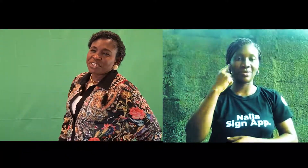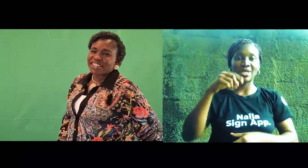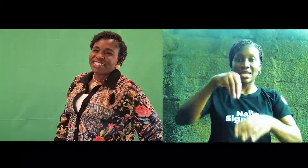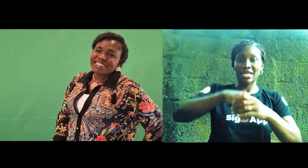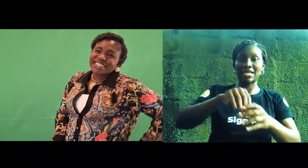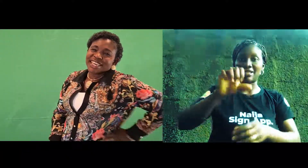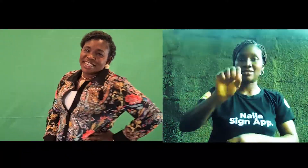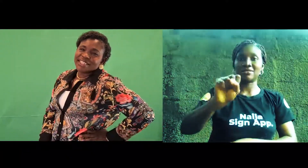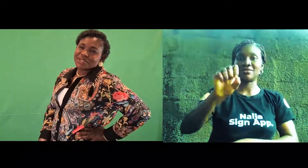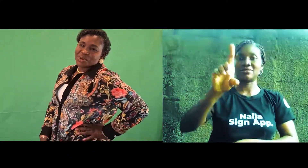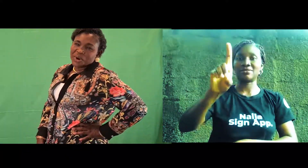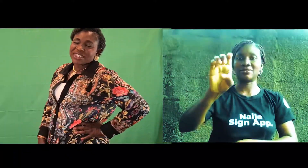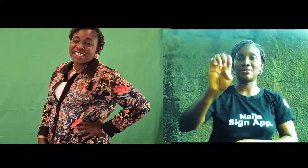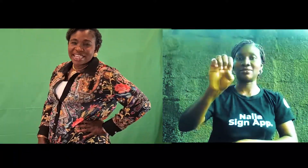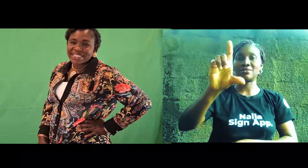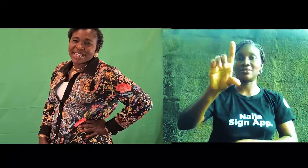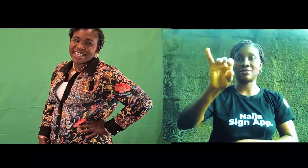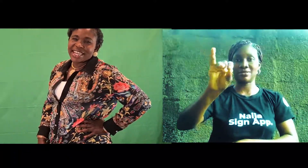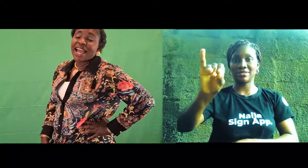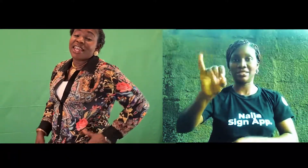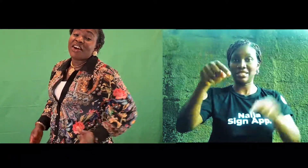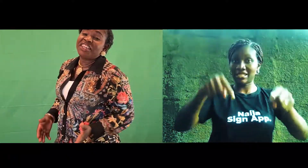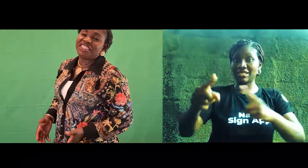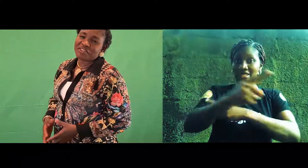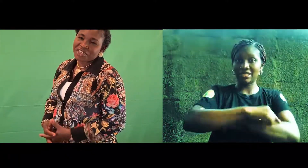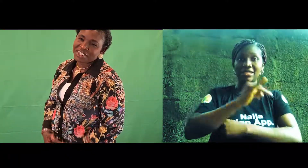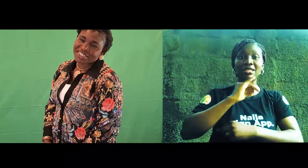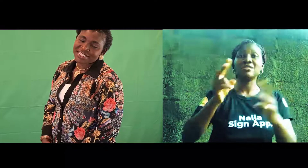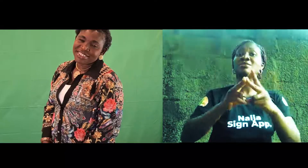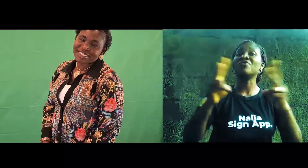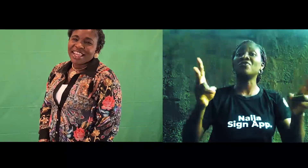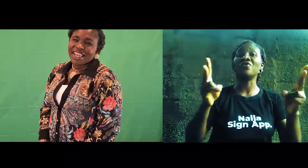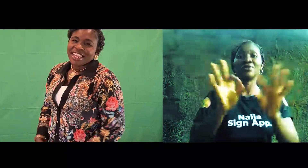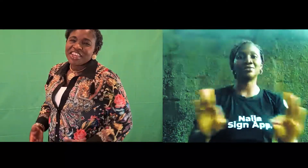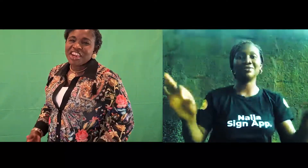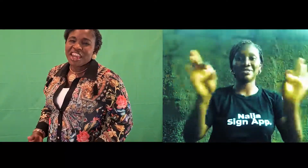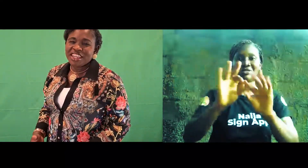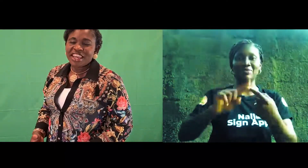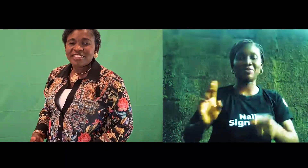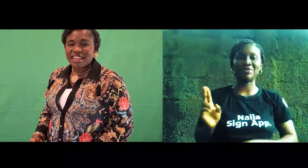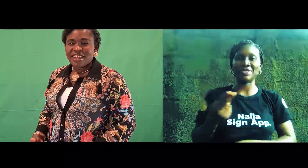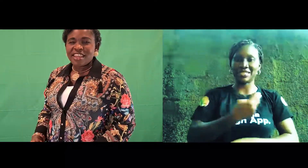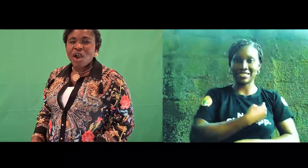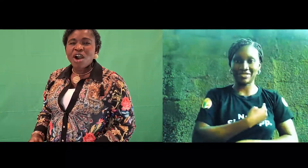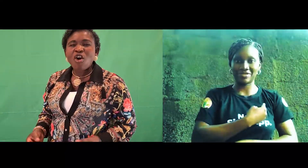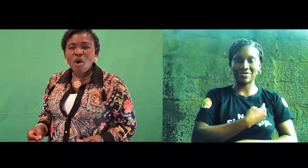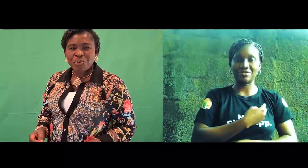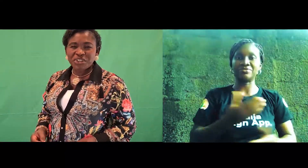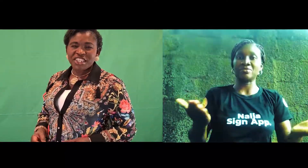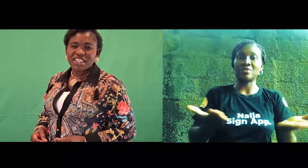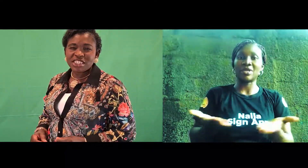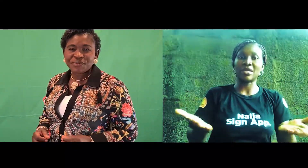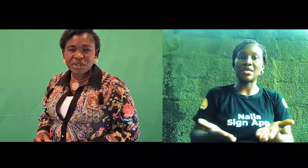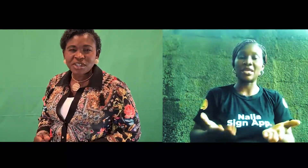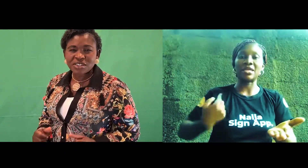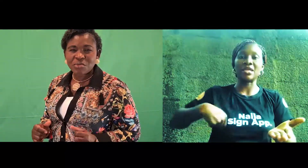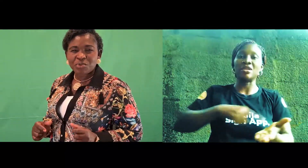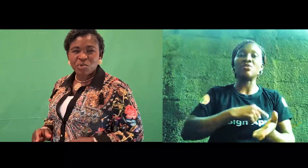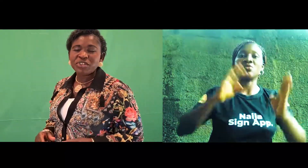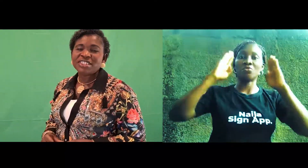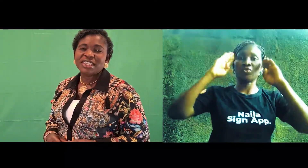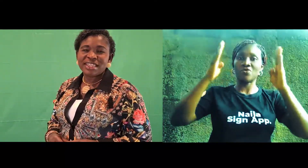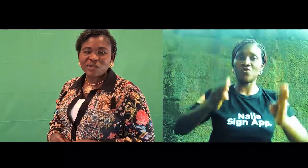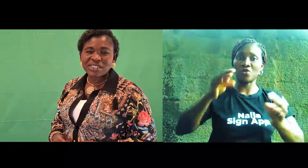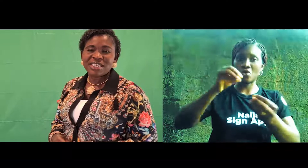how important this day is to us in S-Deli and our intervention. Here in S-Deli, our core project is focused